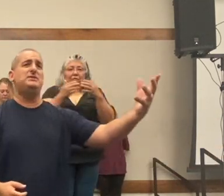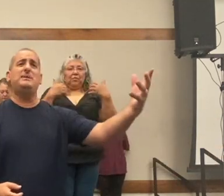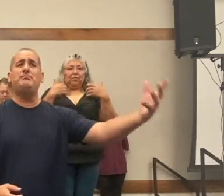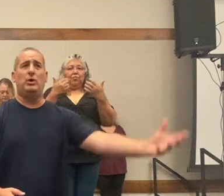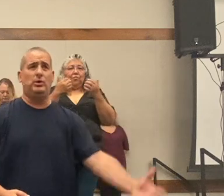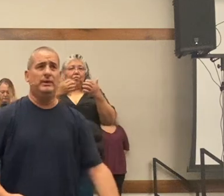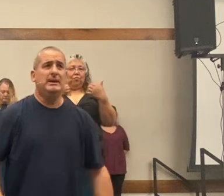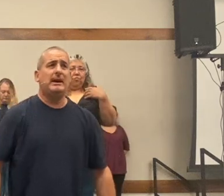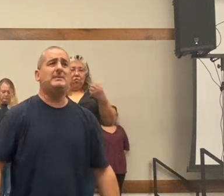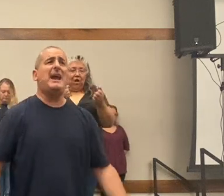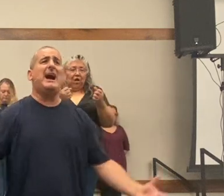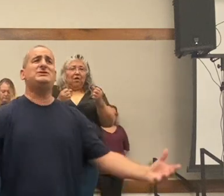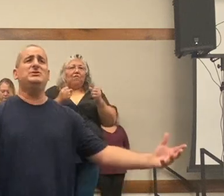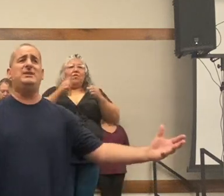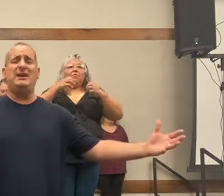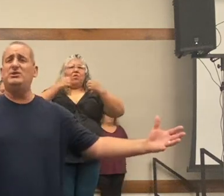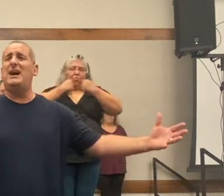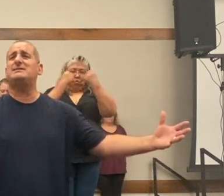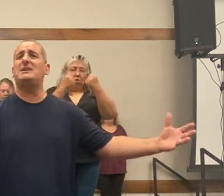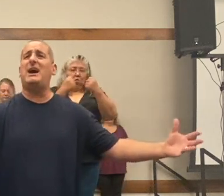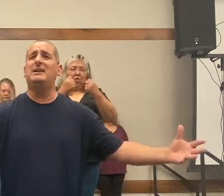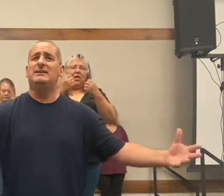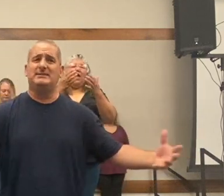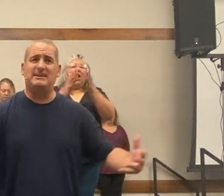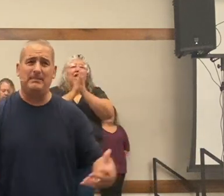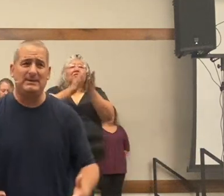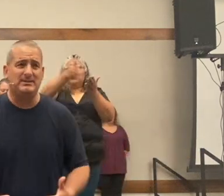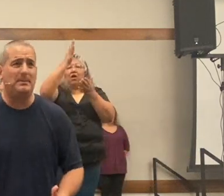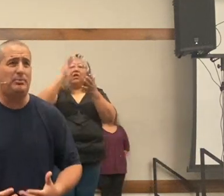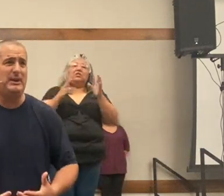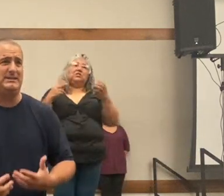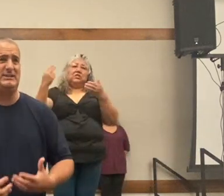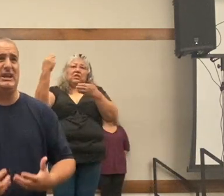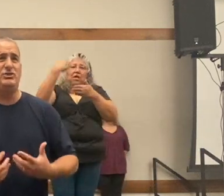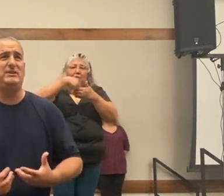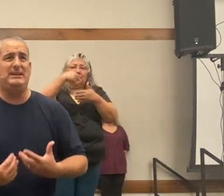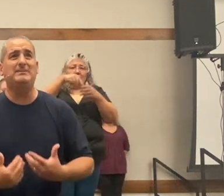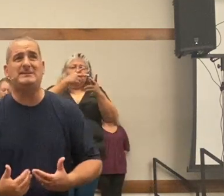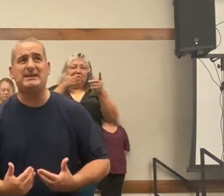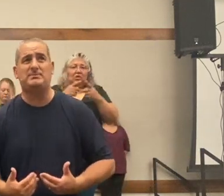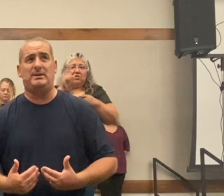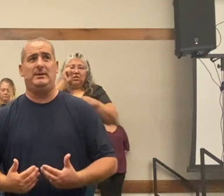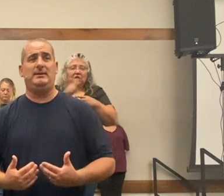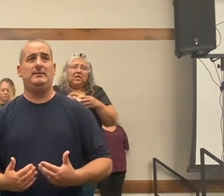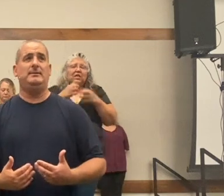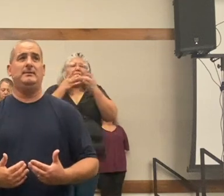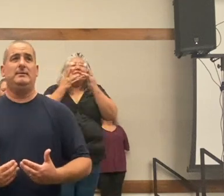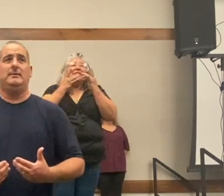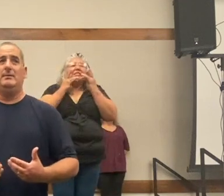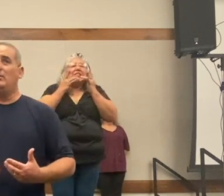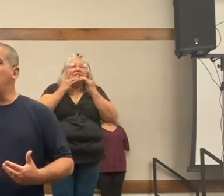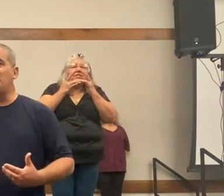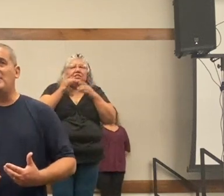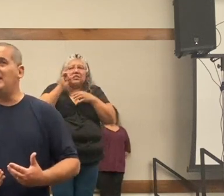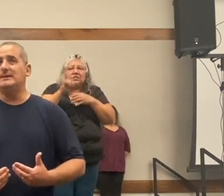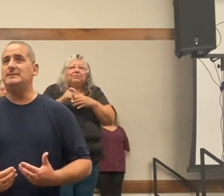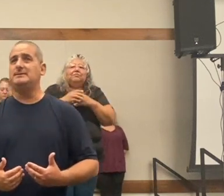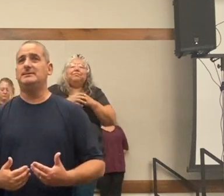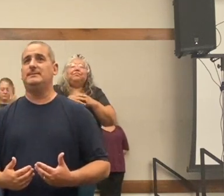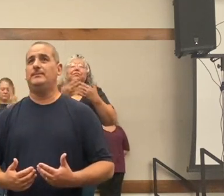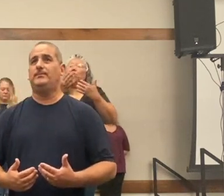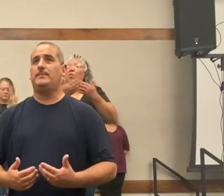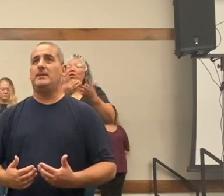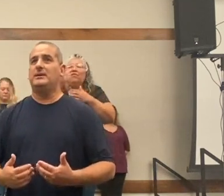going to ask you to be bold. And I'm going to ask you that you'd ask God to step into the places that you need him desperately. Whatever it